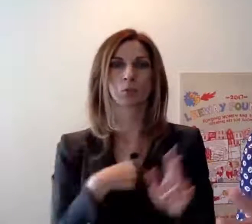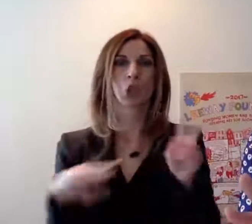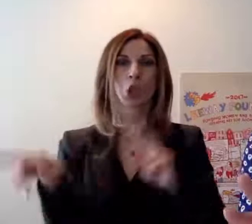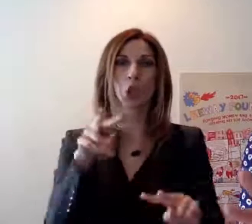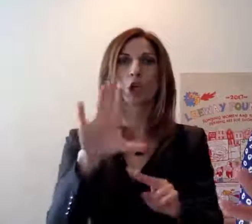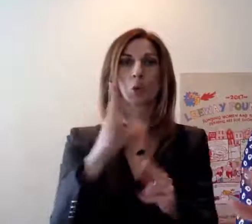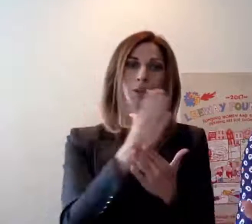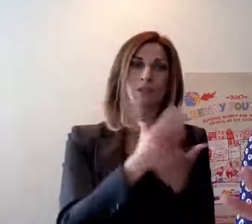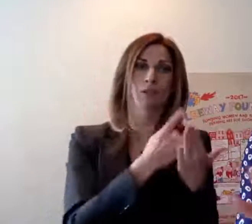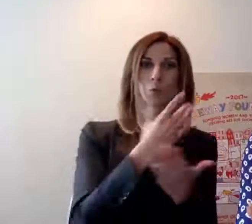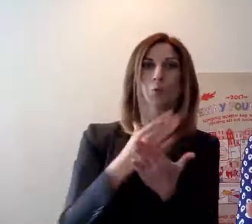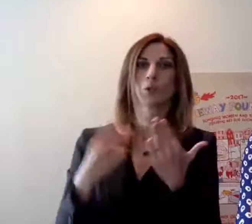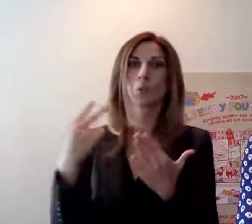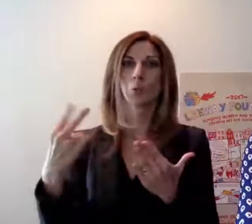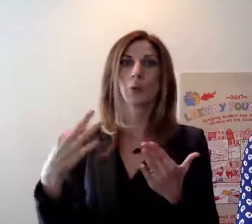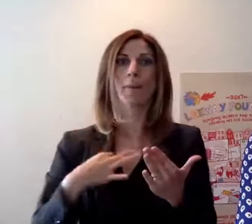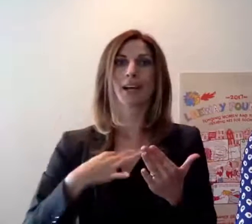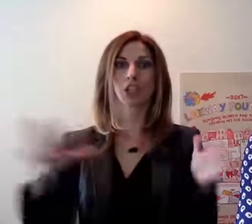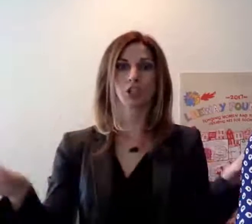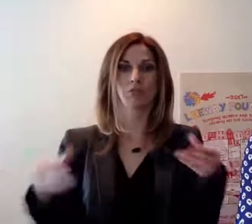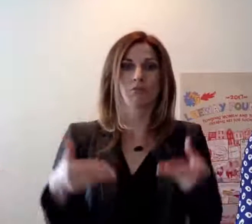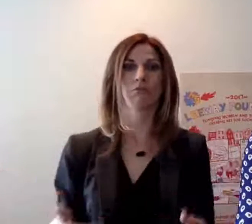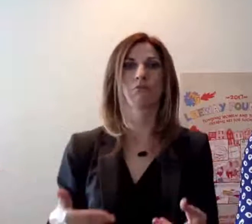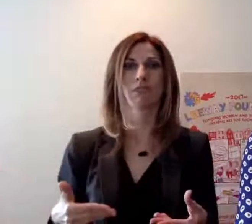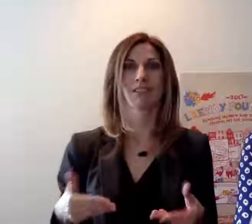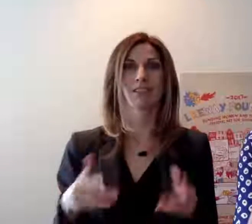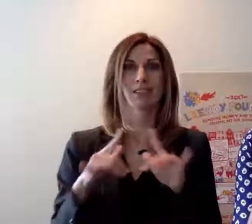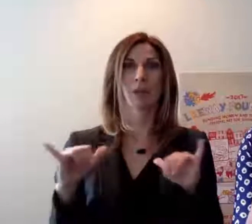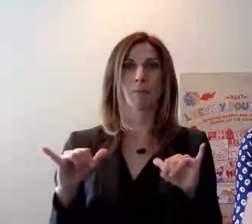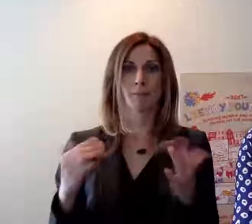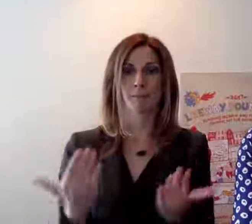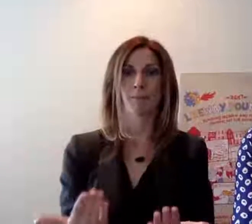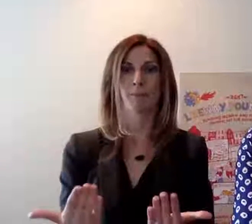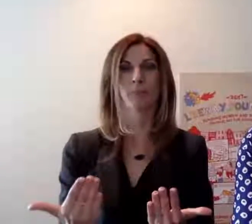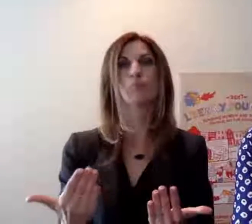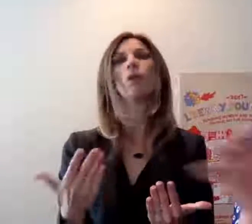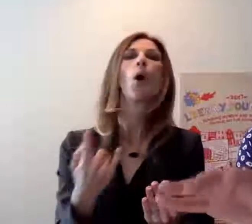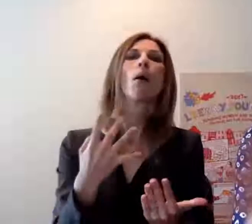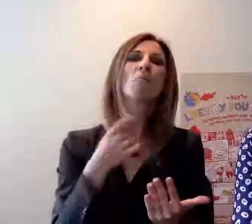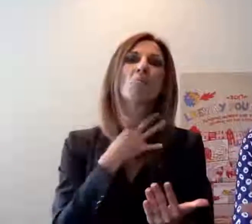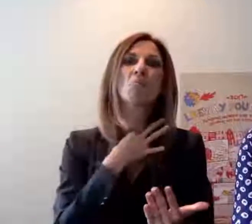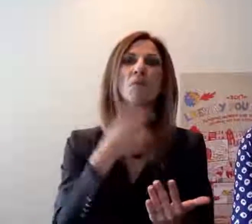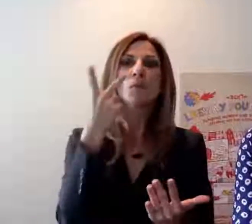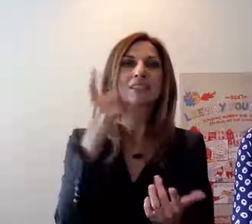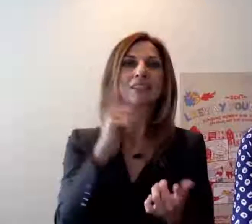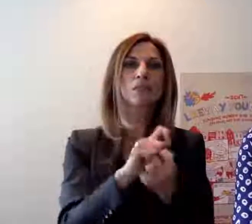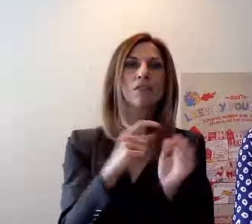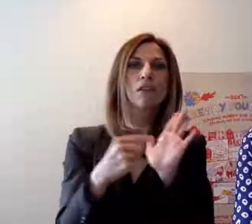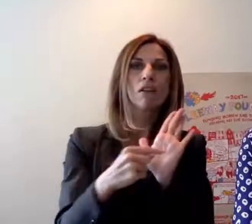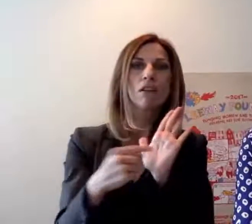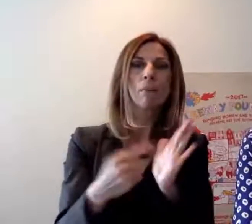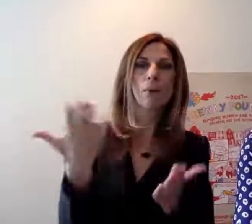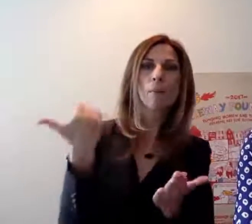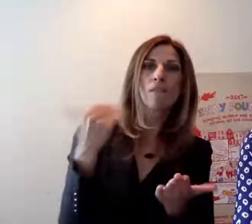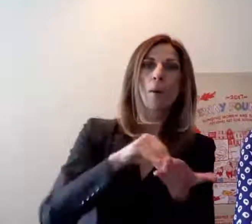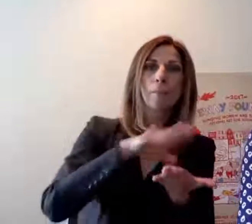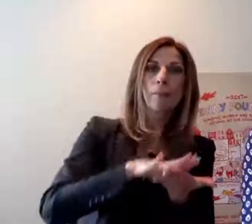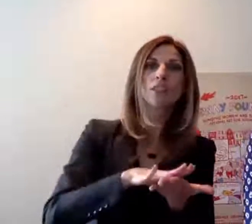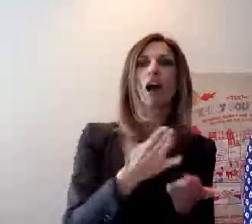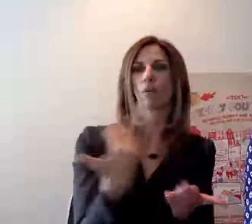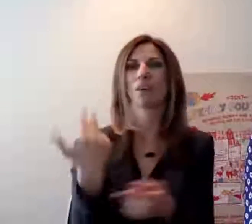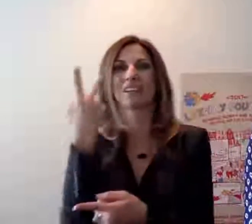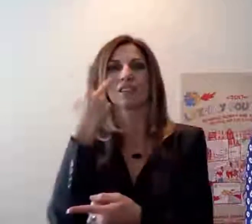1 and stage 2 applications together. And so they often are interested in seeing particular work samples from what you mentioned there